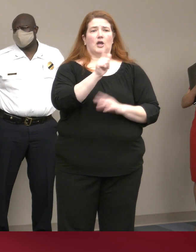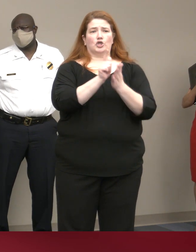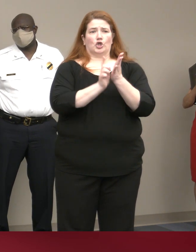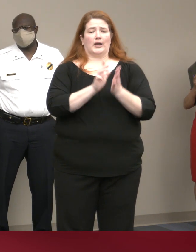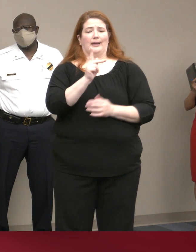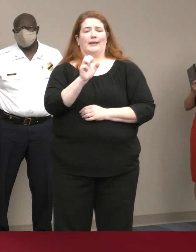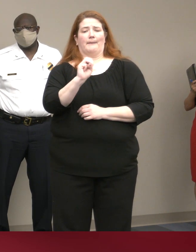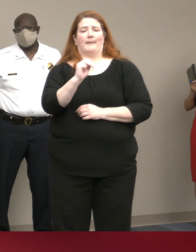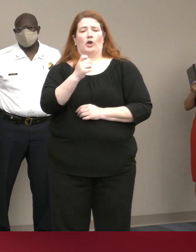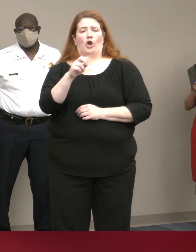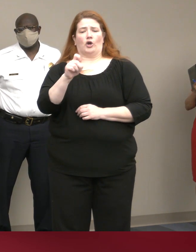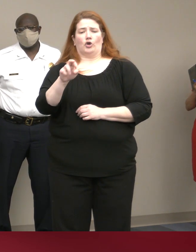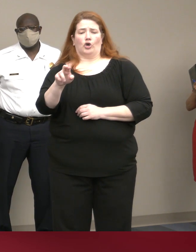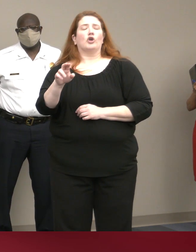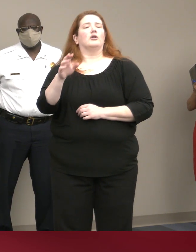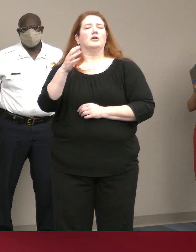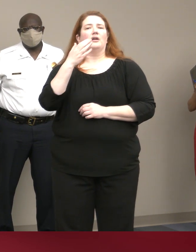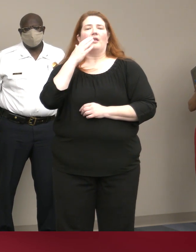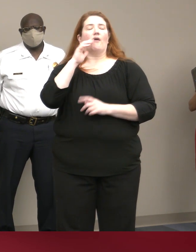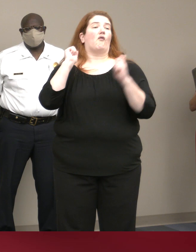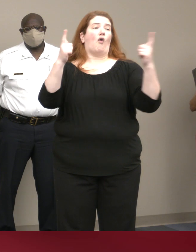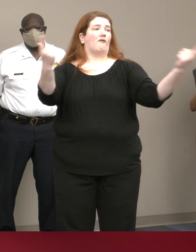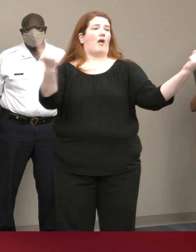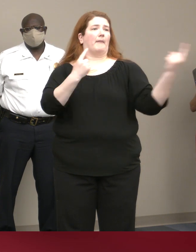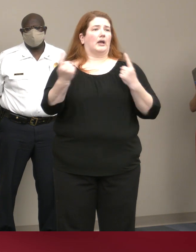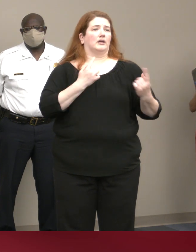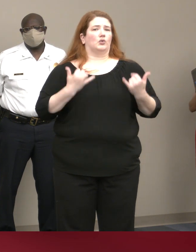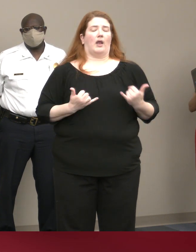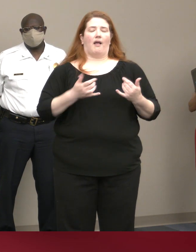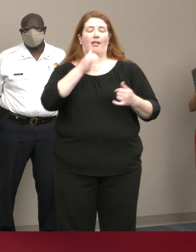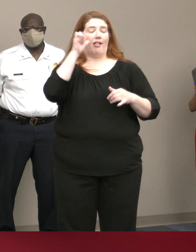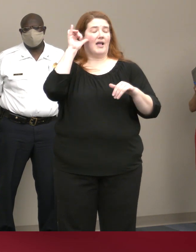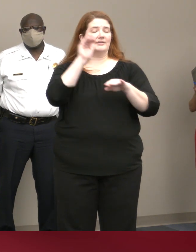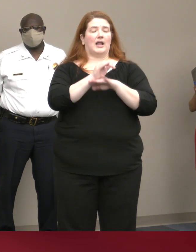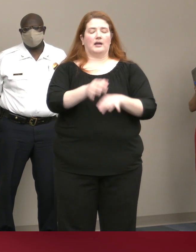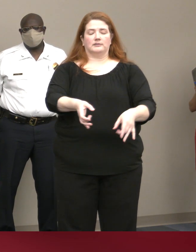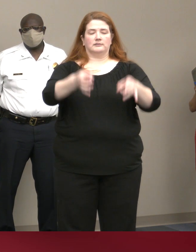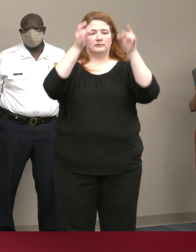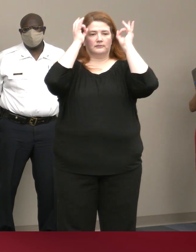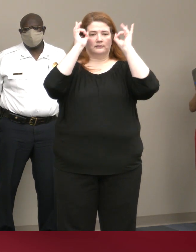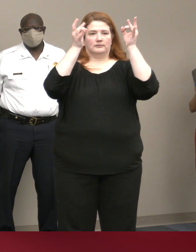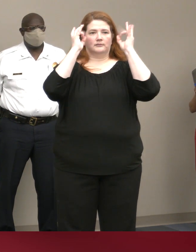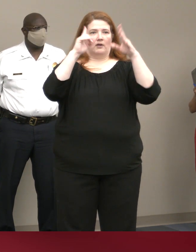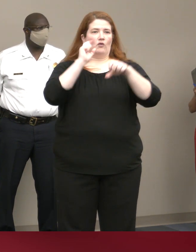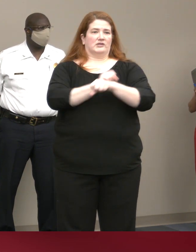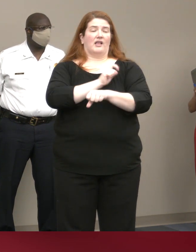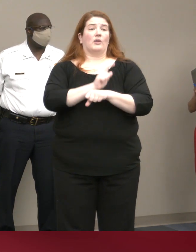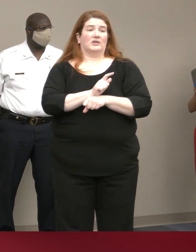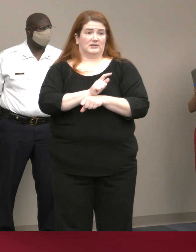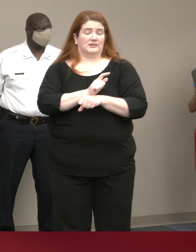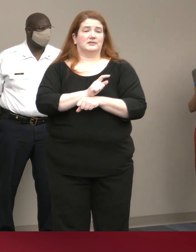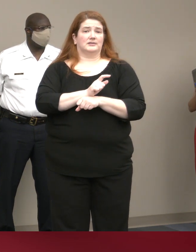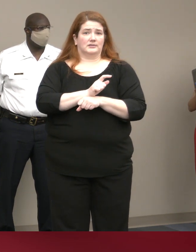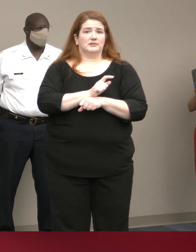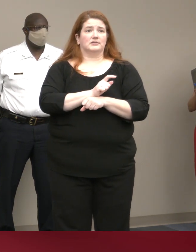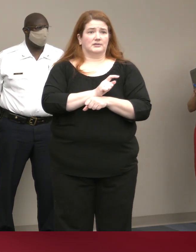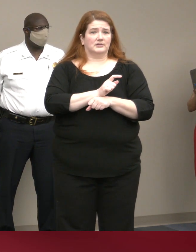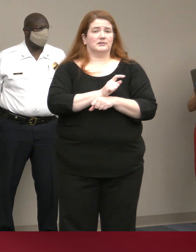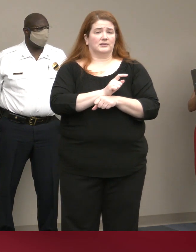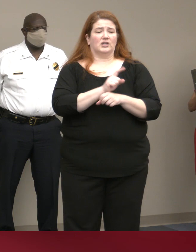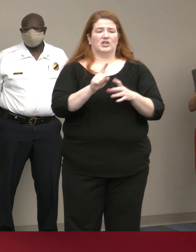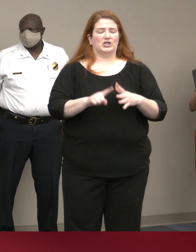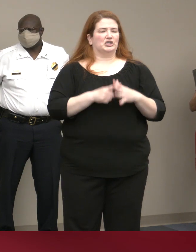are here today. Last night was a terrible night for St. Louis. What started as a